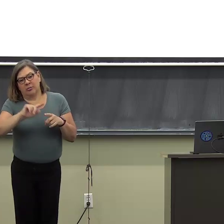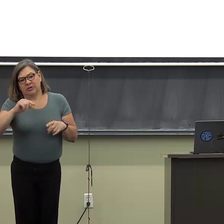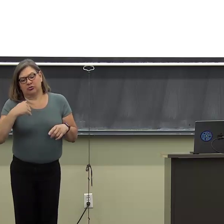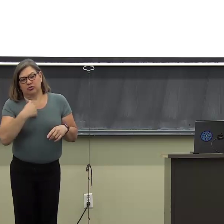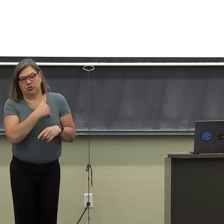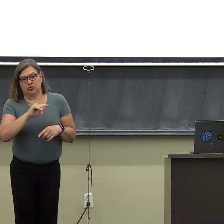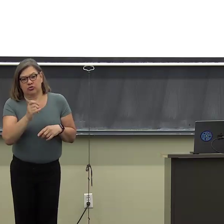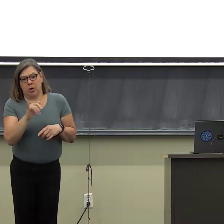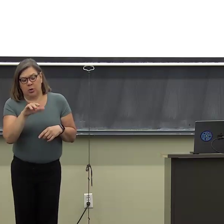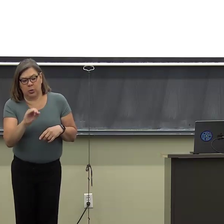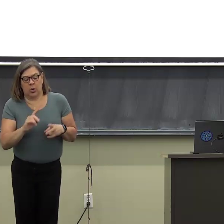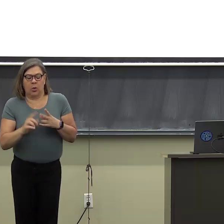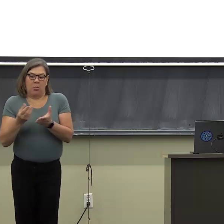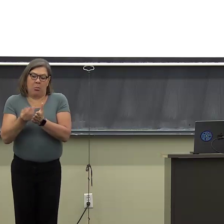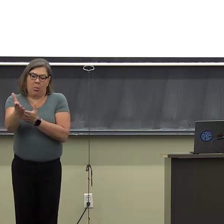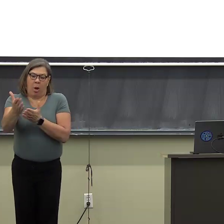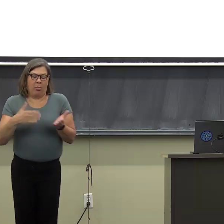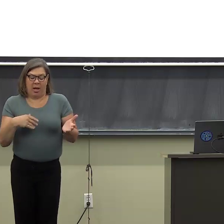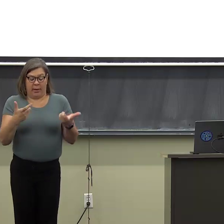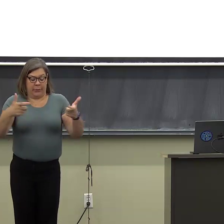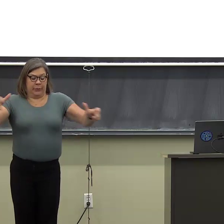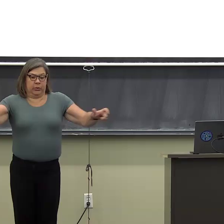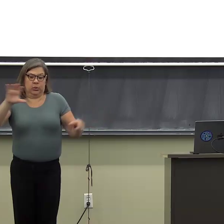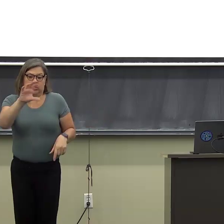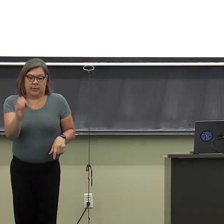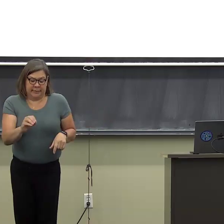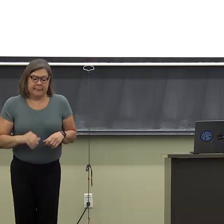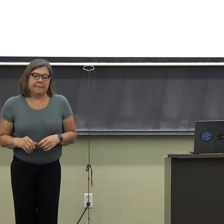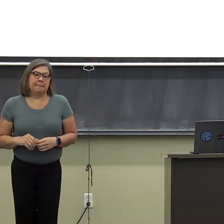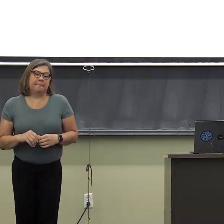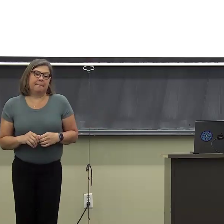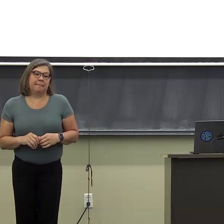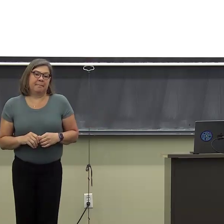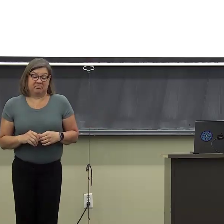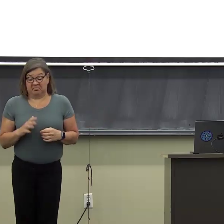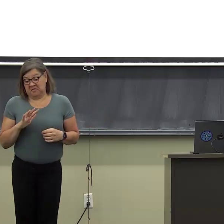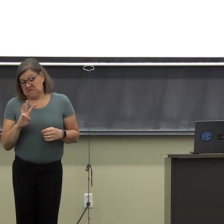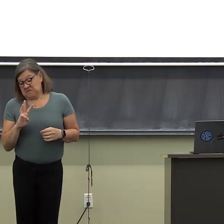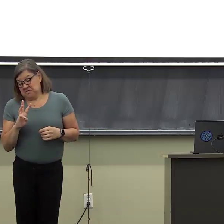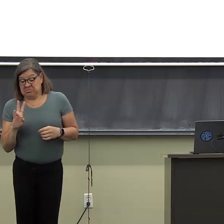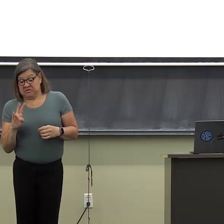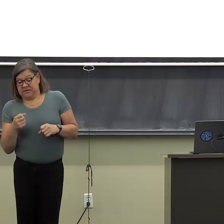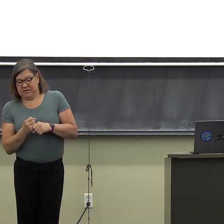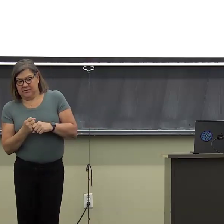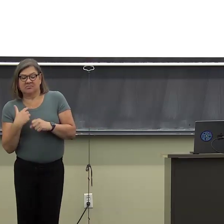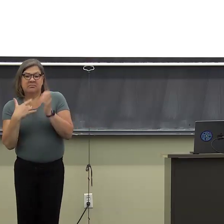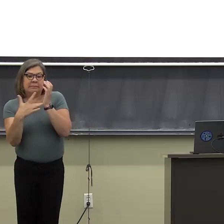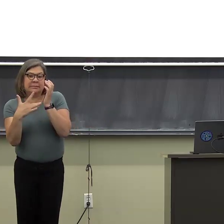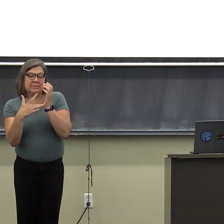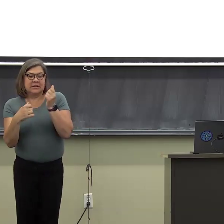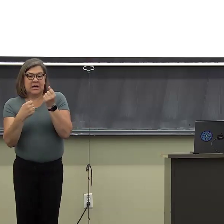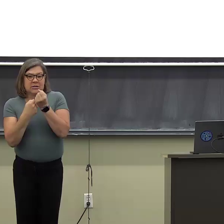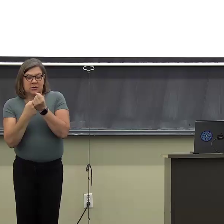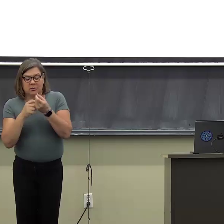eventually bought by a multinational company. And so for 5, 6, 7 years, I did tech support. I